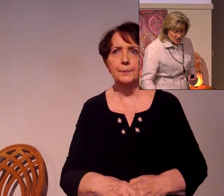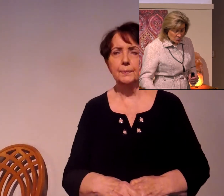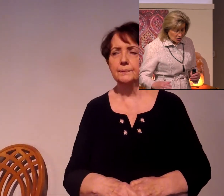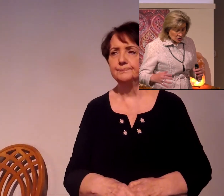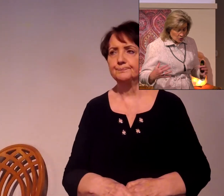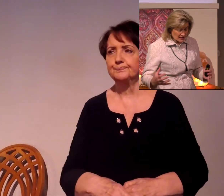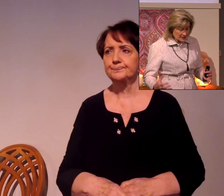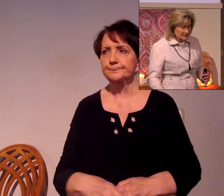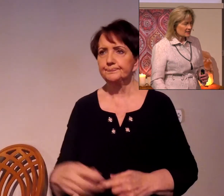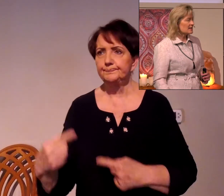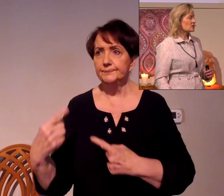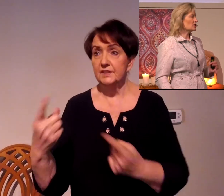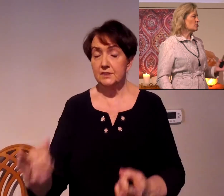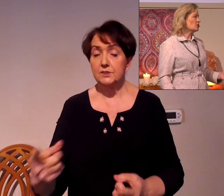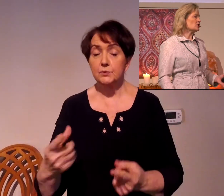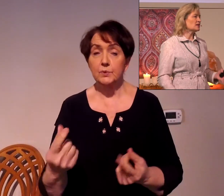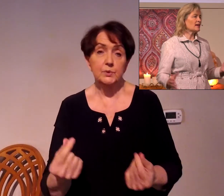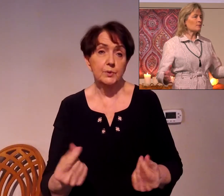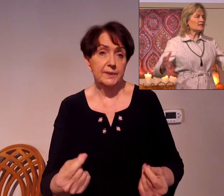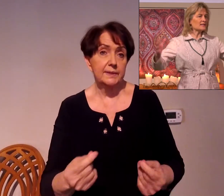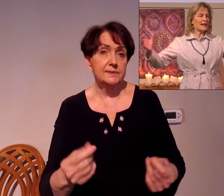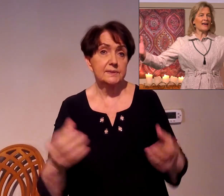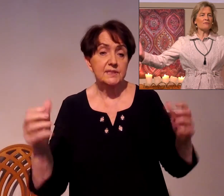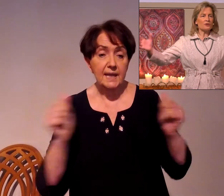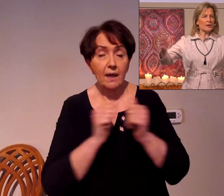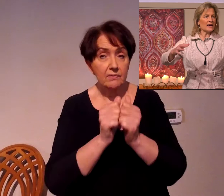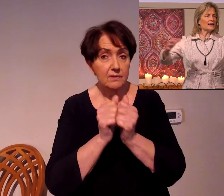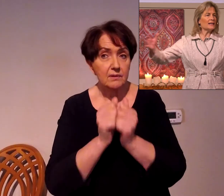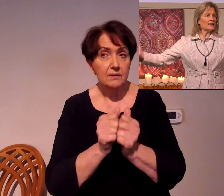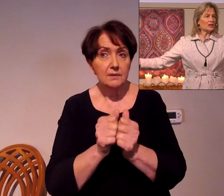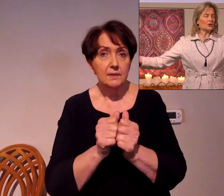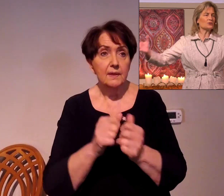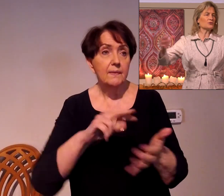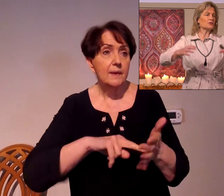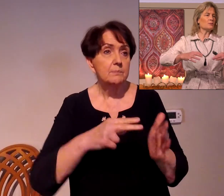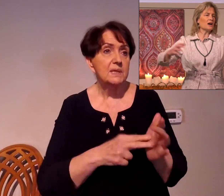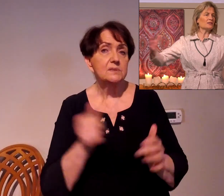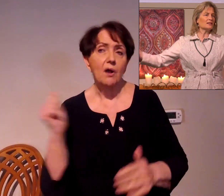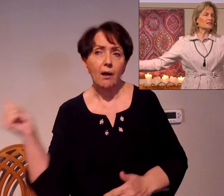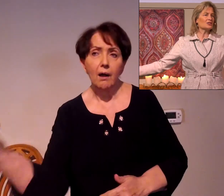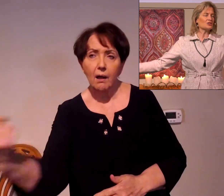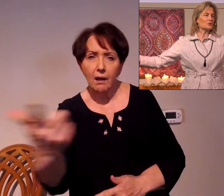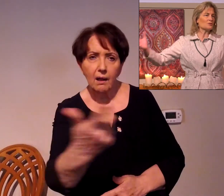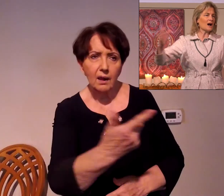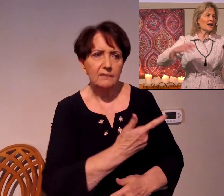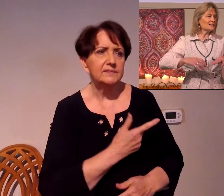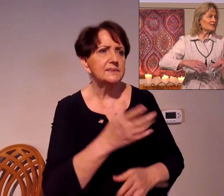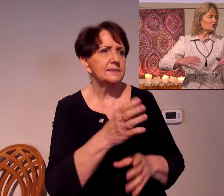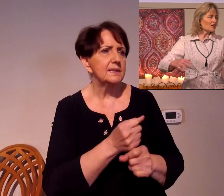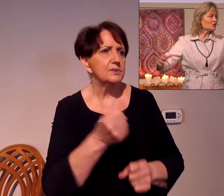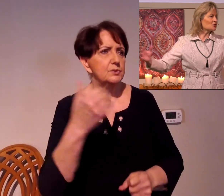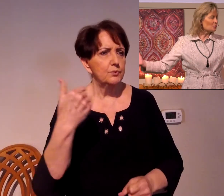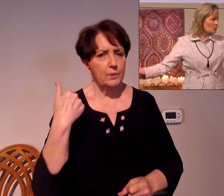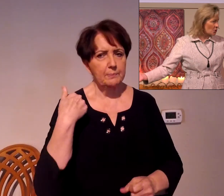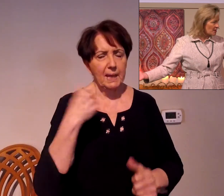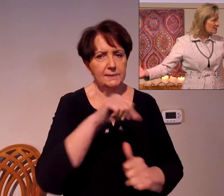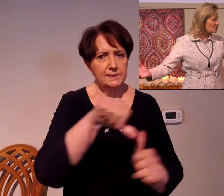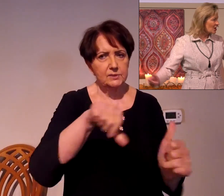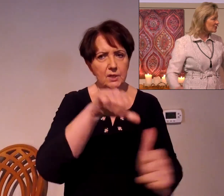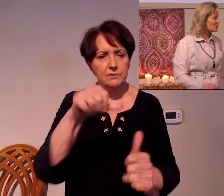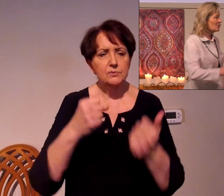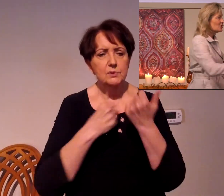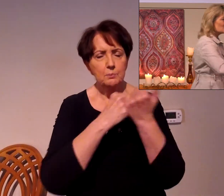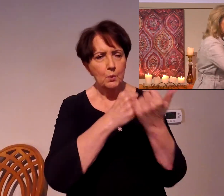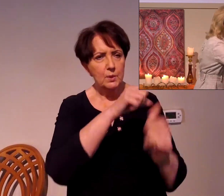And since we're doing this as a community, that means that everybody here during the month gets to remind each other, support